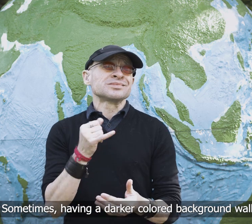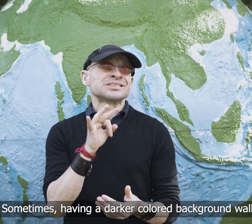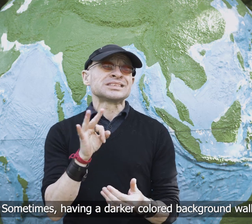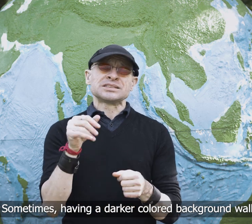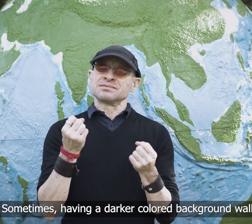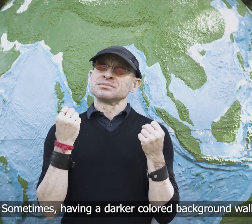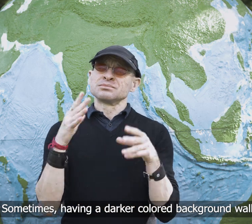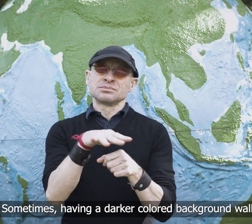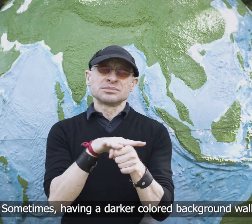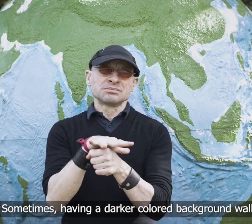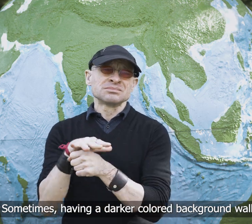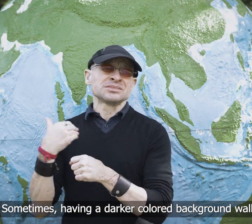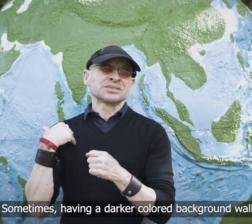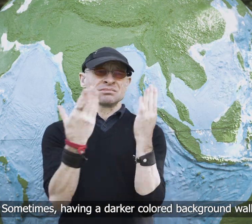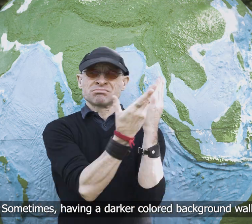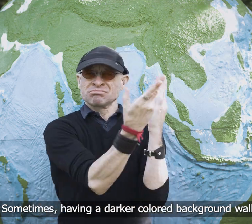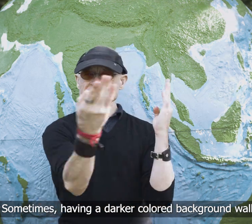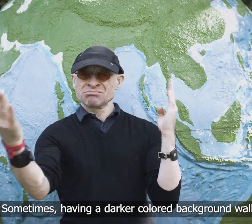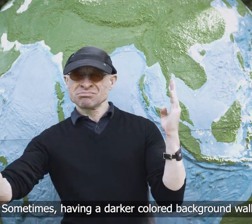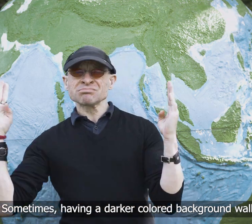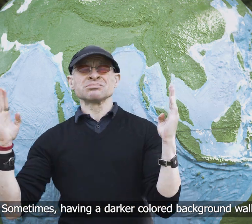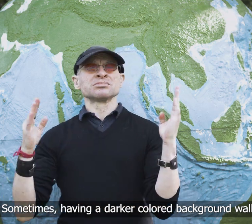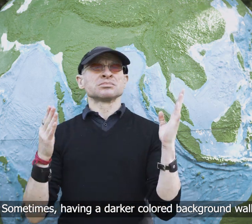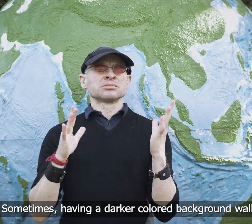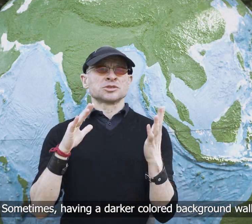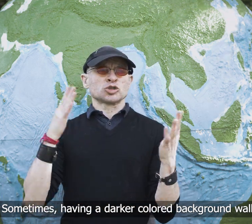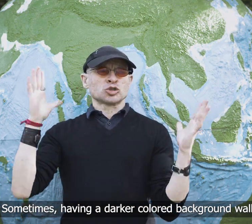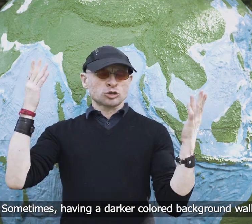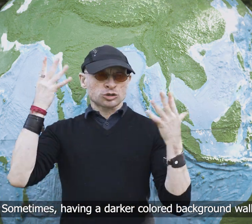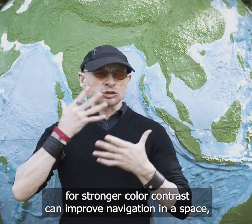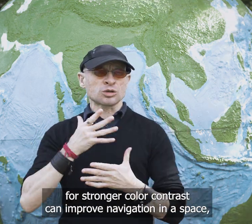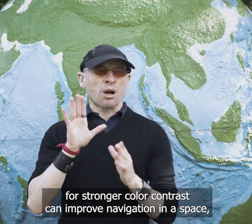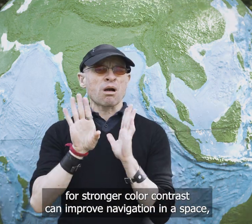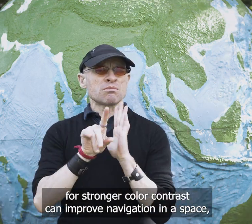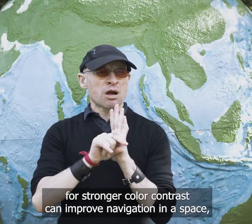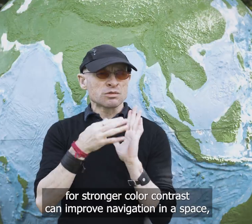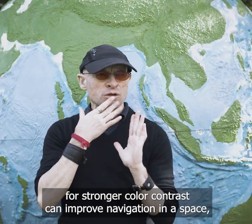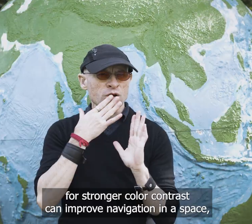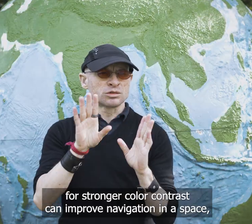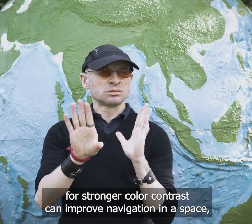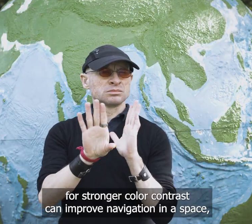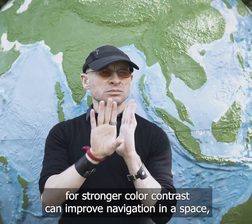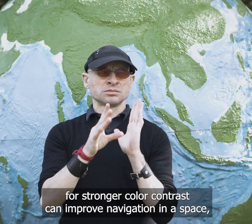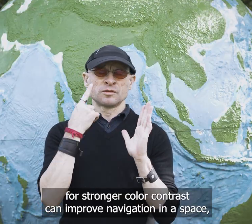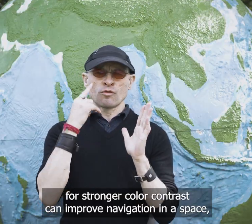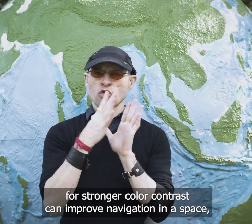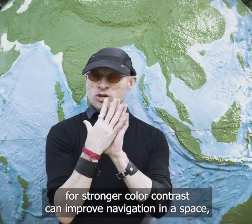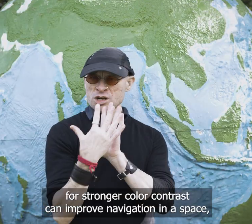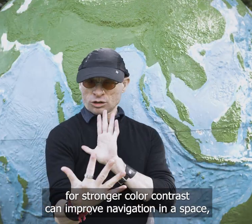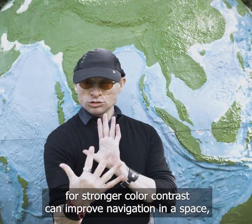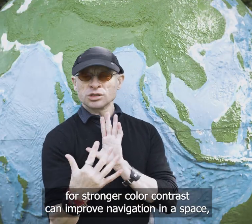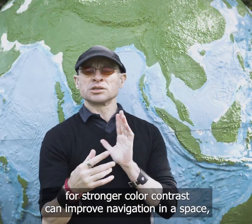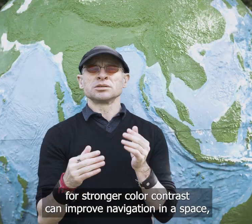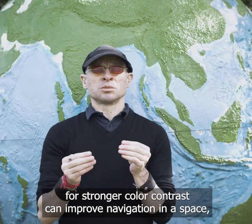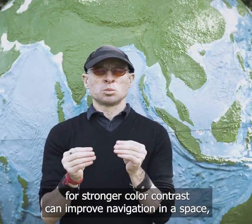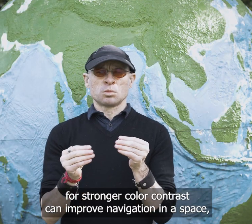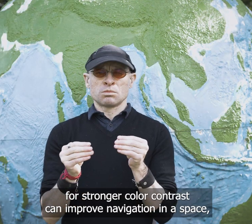Sometimes, having a darker colored background wall for stronger color contrast can improve navigation